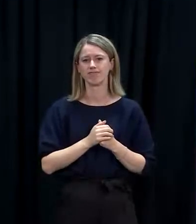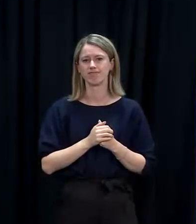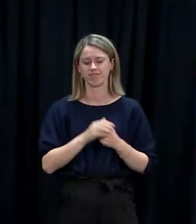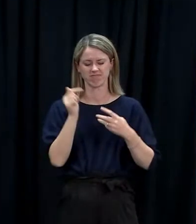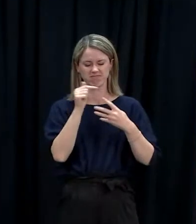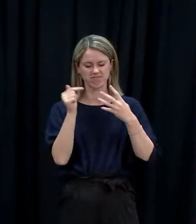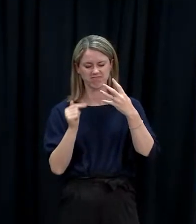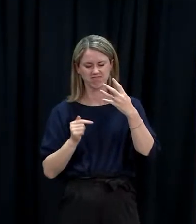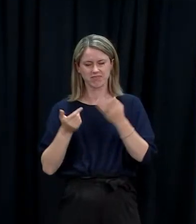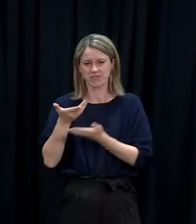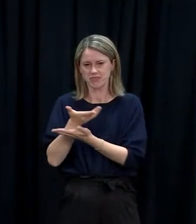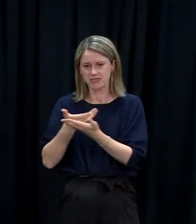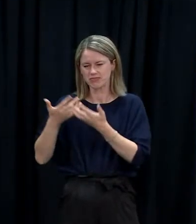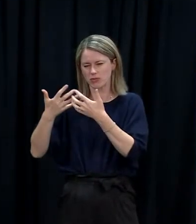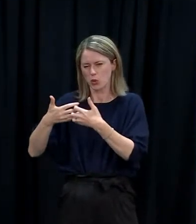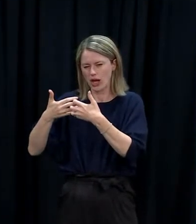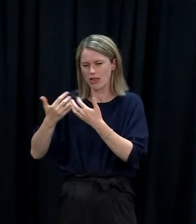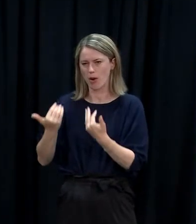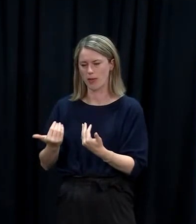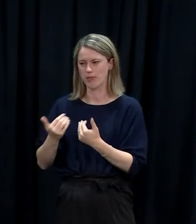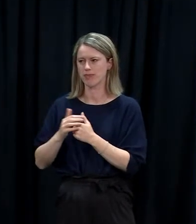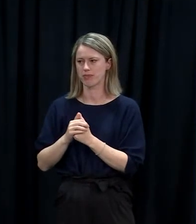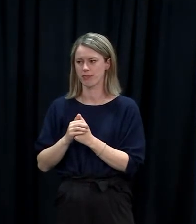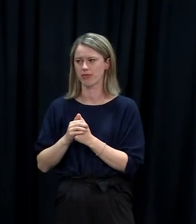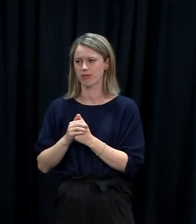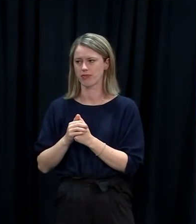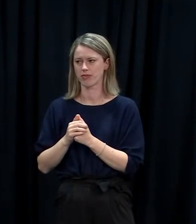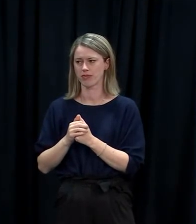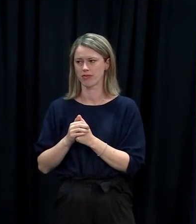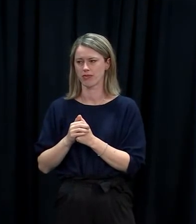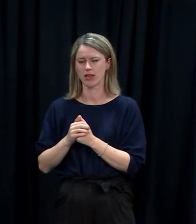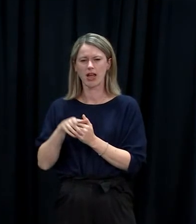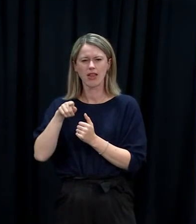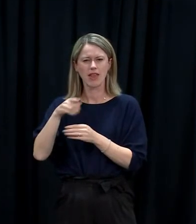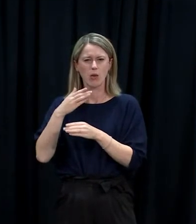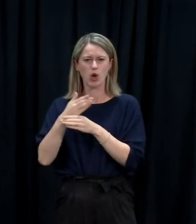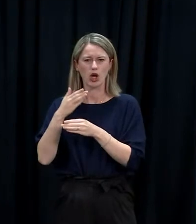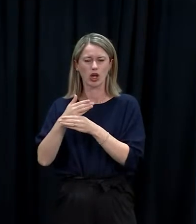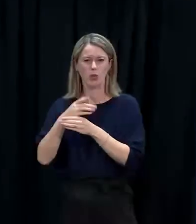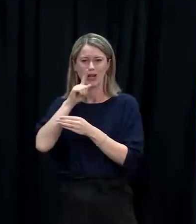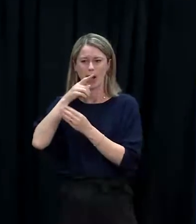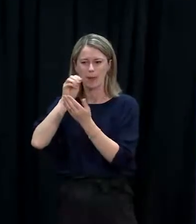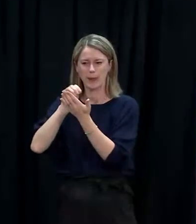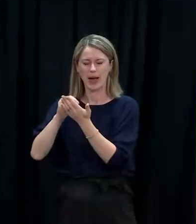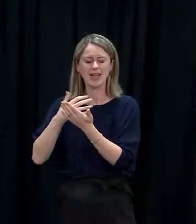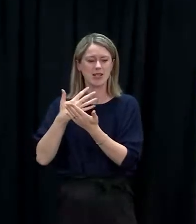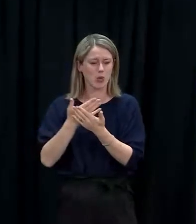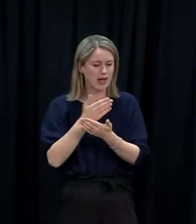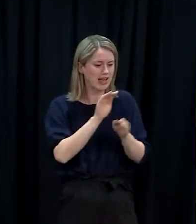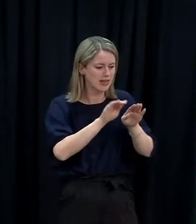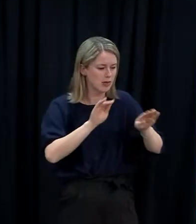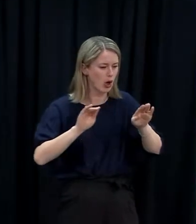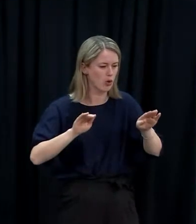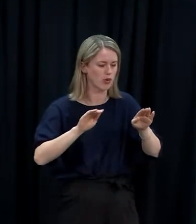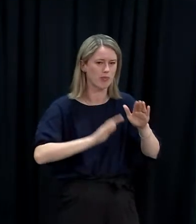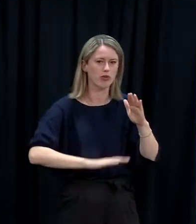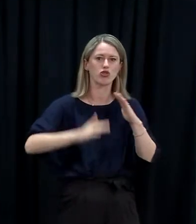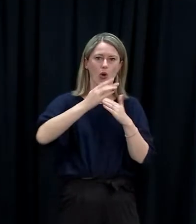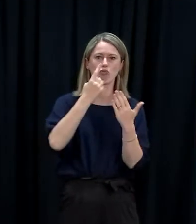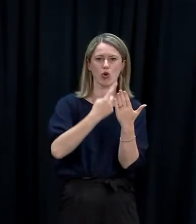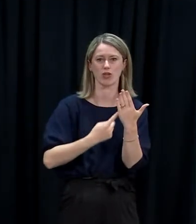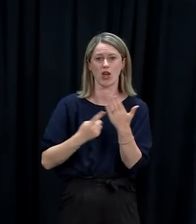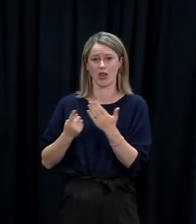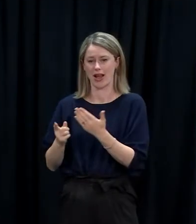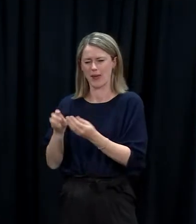things that are being worked through at the moment. Of course, we couldn't do that particular piece of work until we told people what the requirements were going to be. So that's the